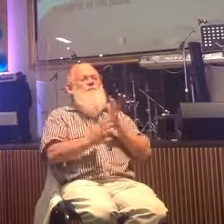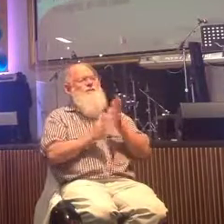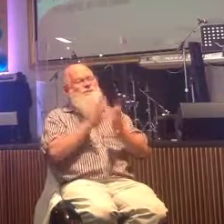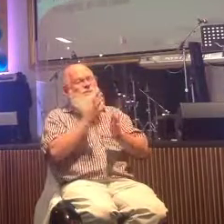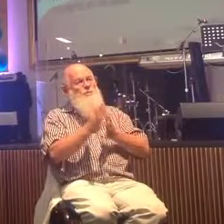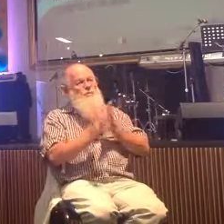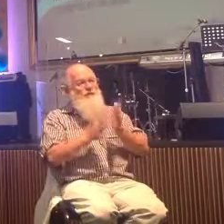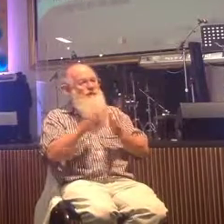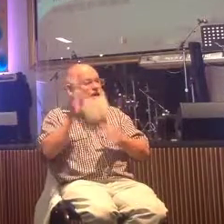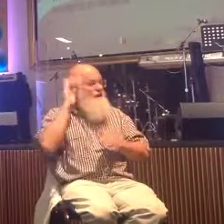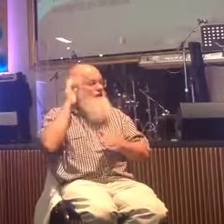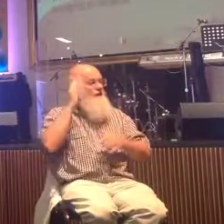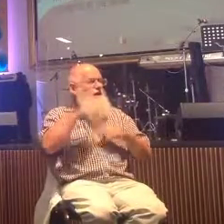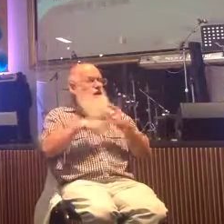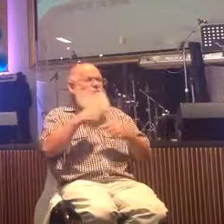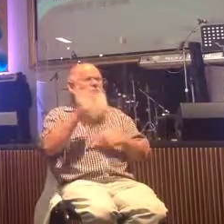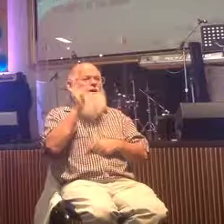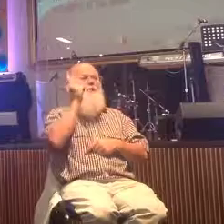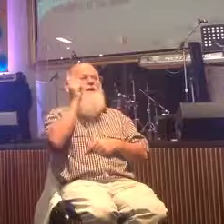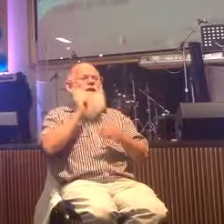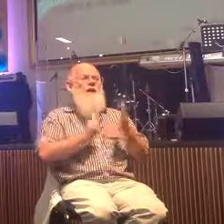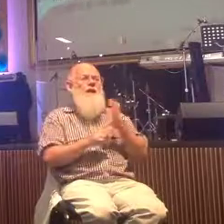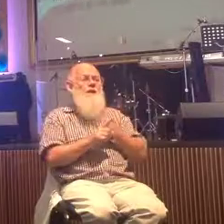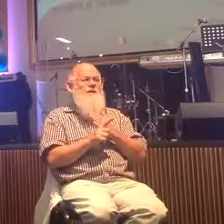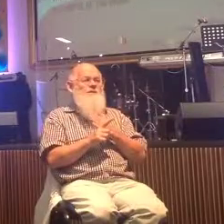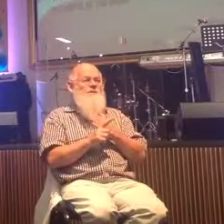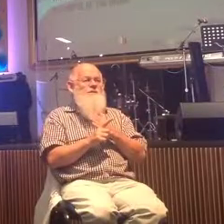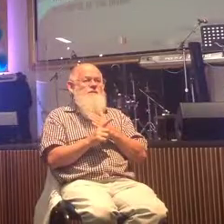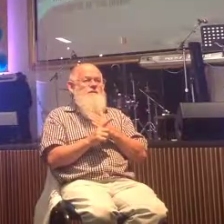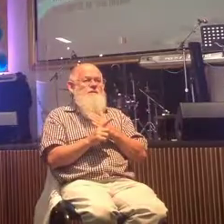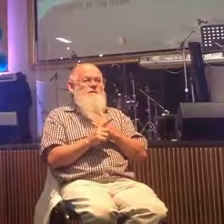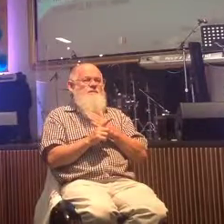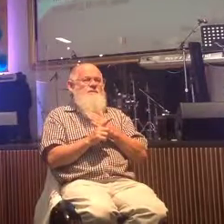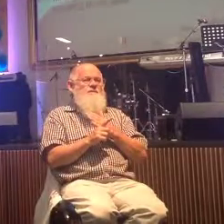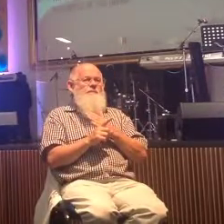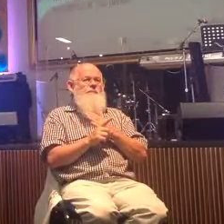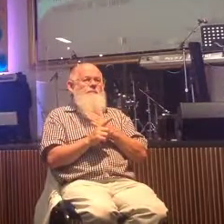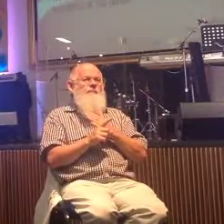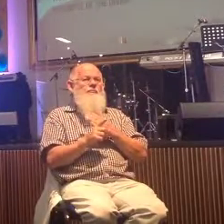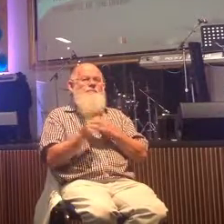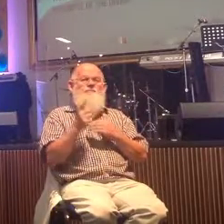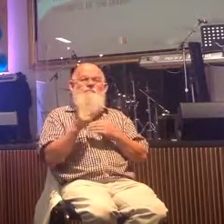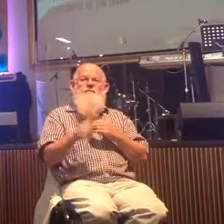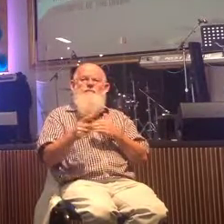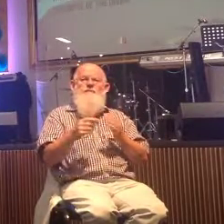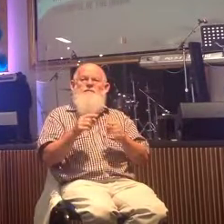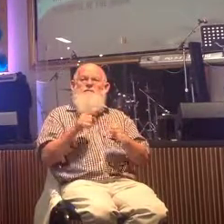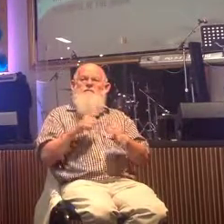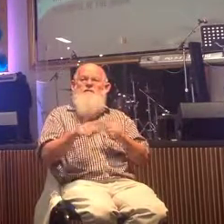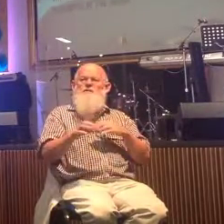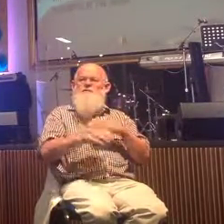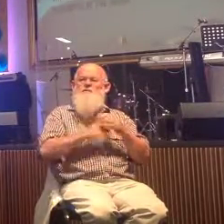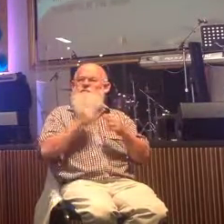got there. When the pigs was the initial thing that brought them into the situation. You see, the biggest and most